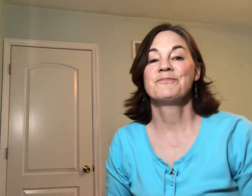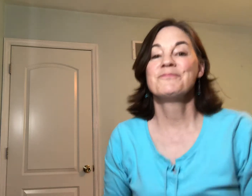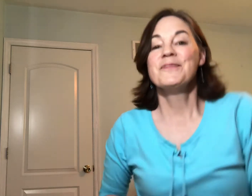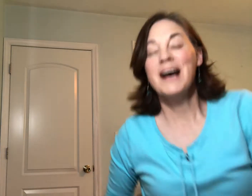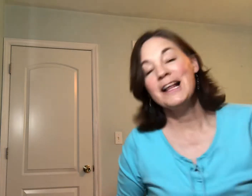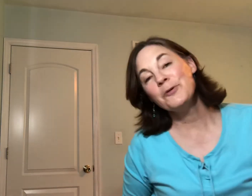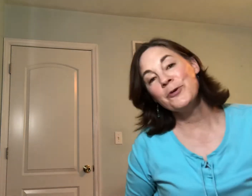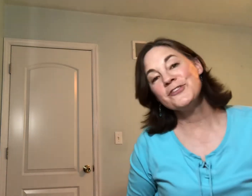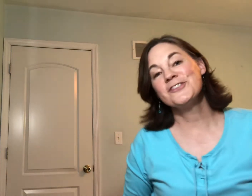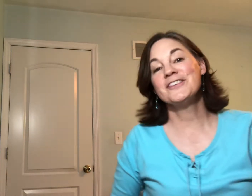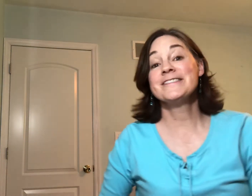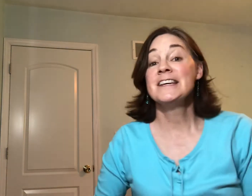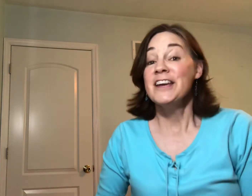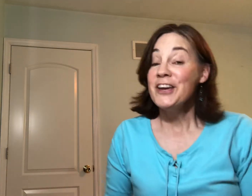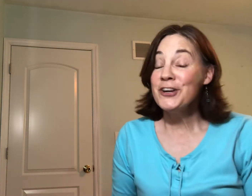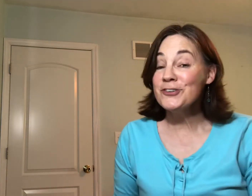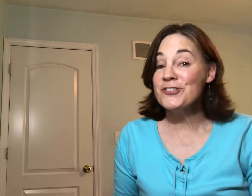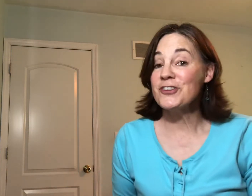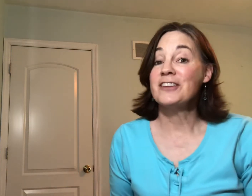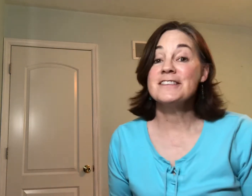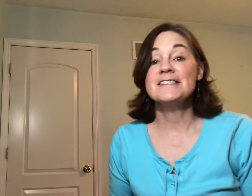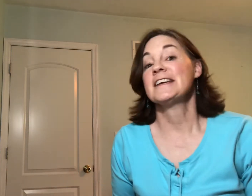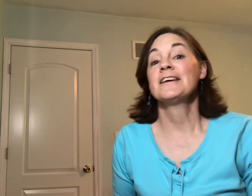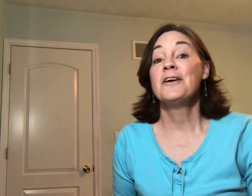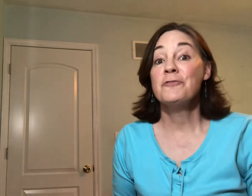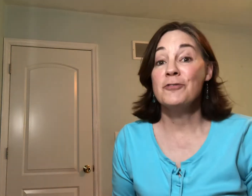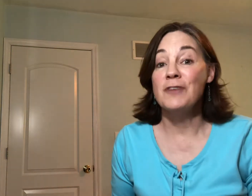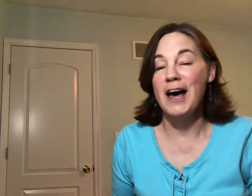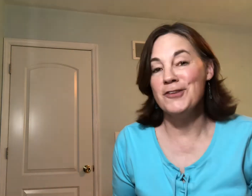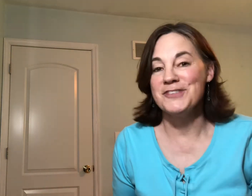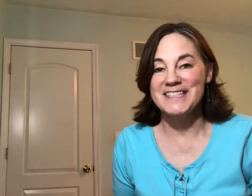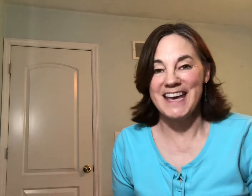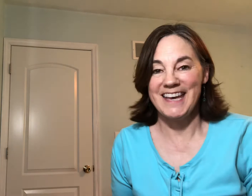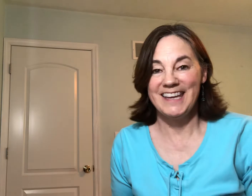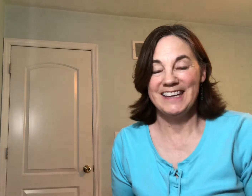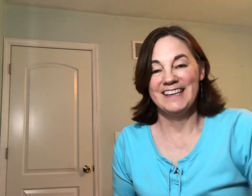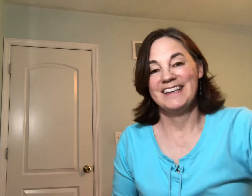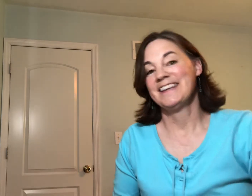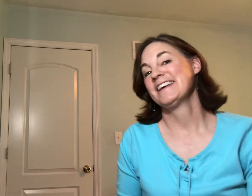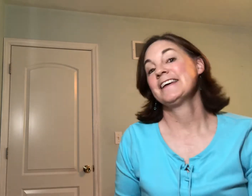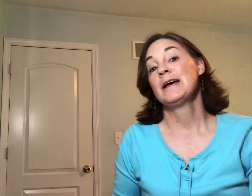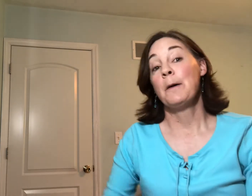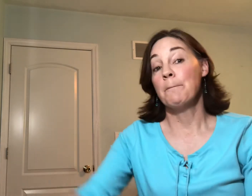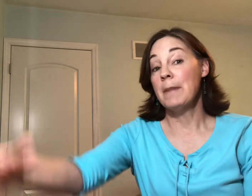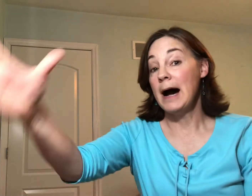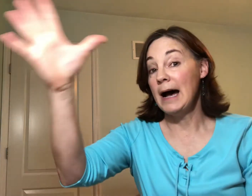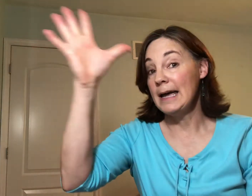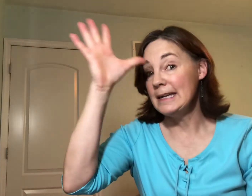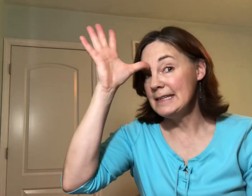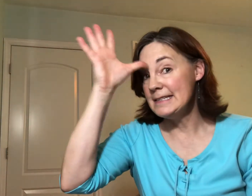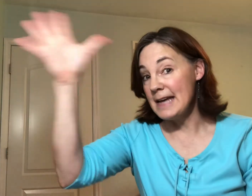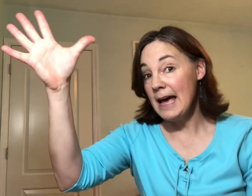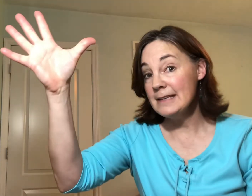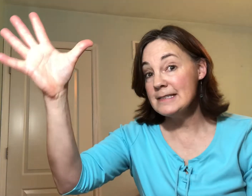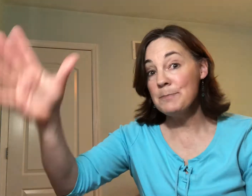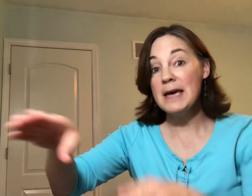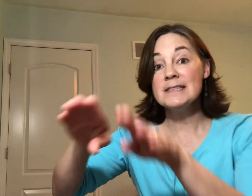Hello boys and girls. Here's a song to sing for Father's Day. My dad's the best